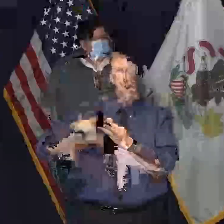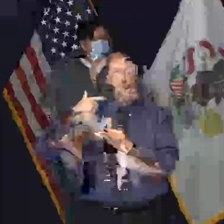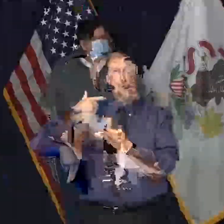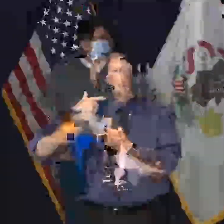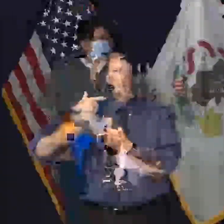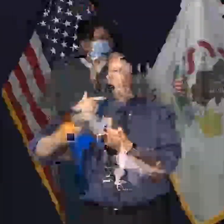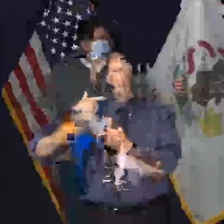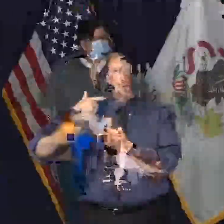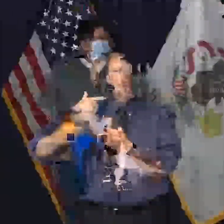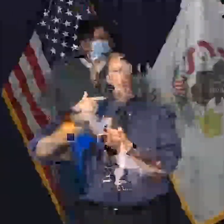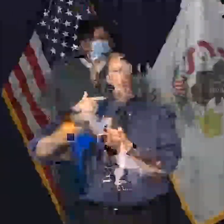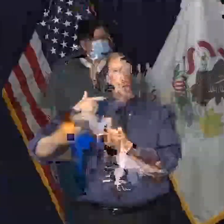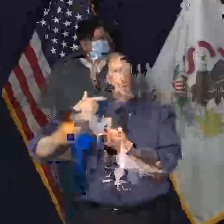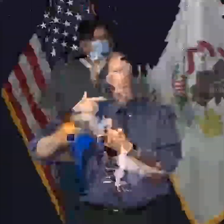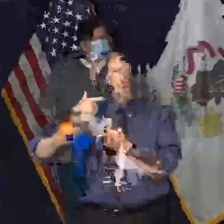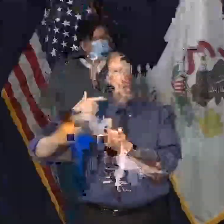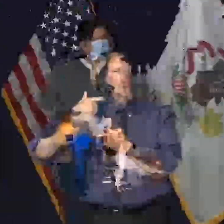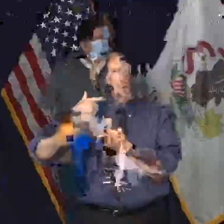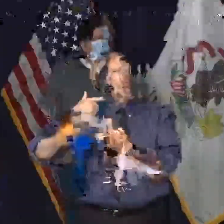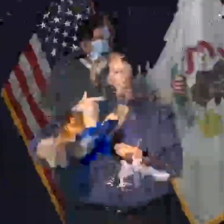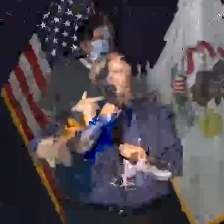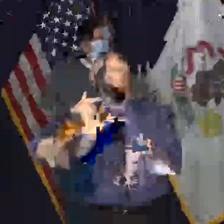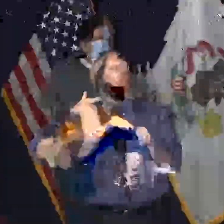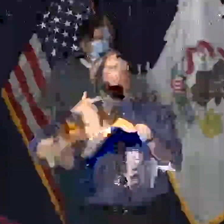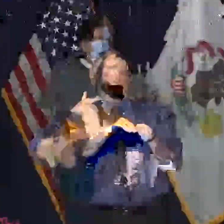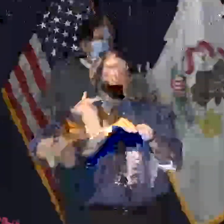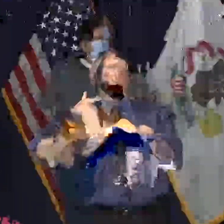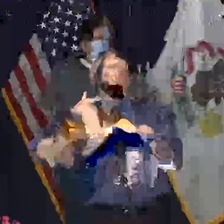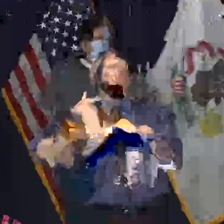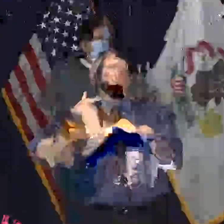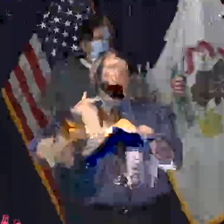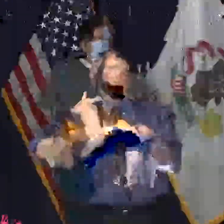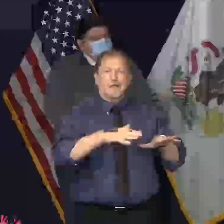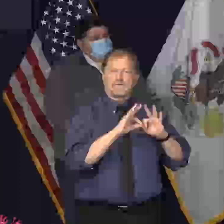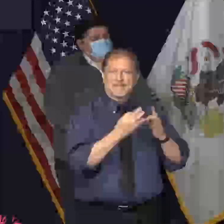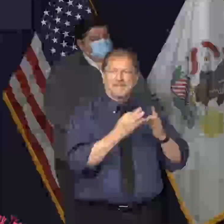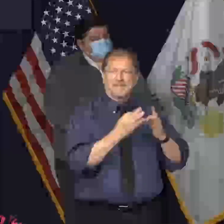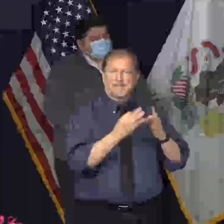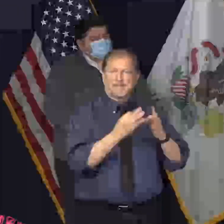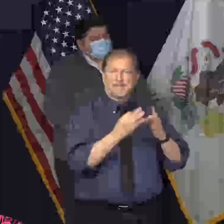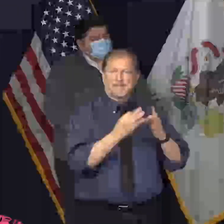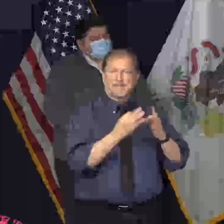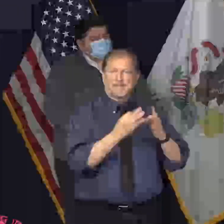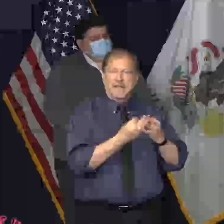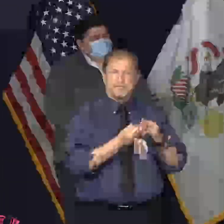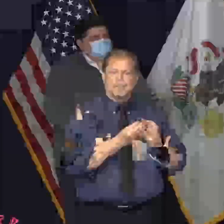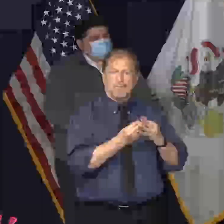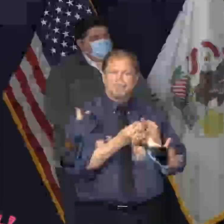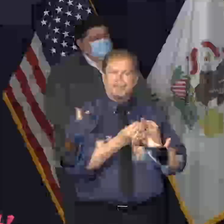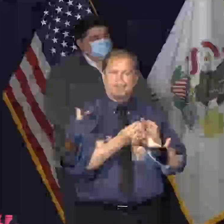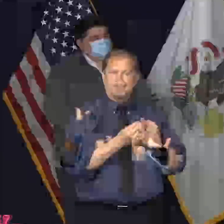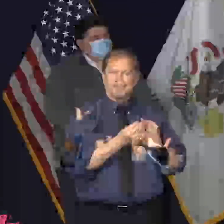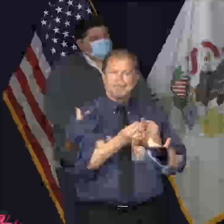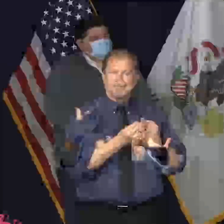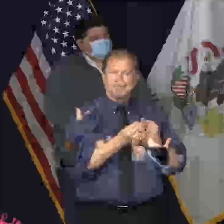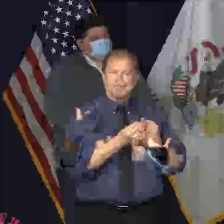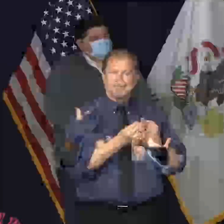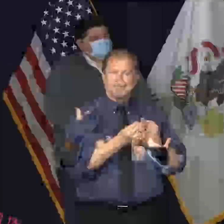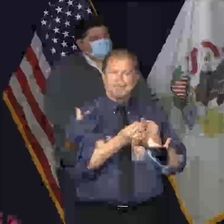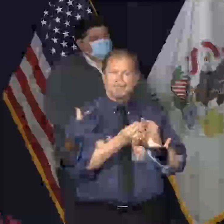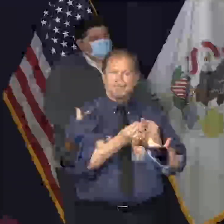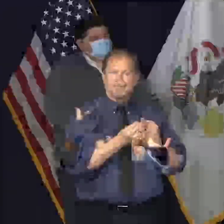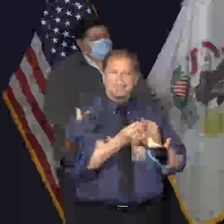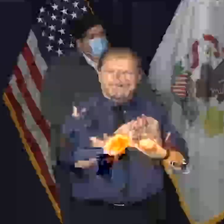COVID-19 and bringing it home to our families. But we can take measures to limit community spread. As Dr. Ezekiel